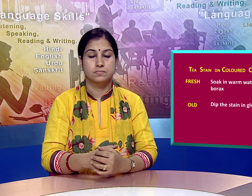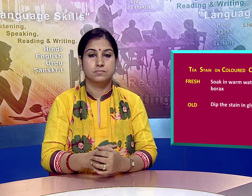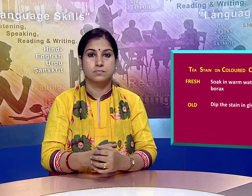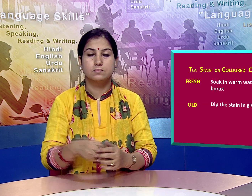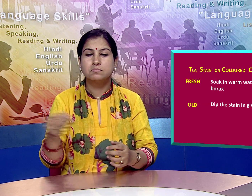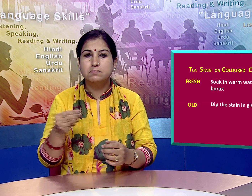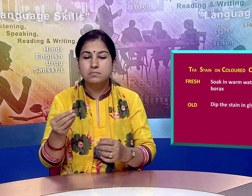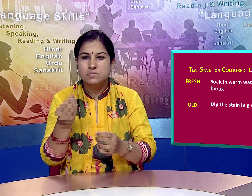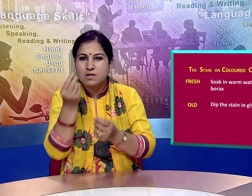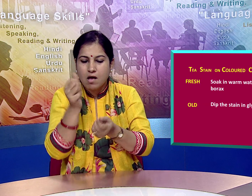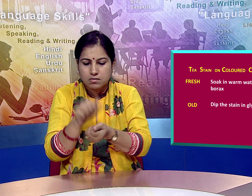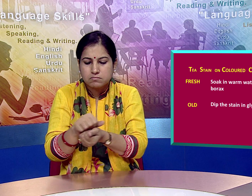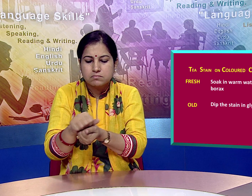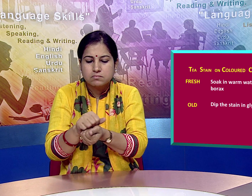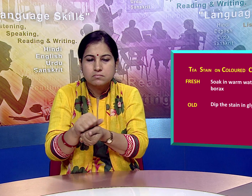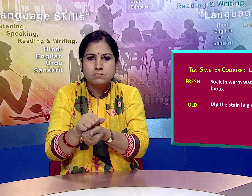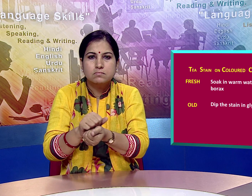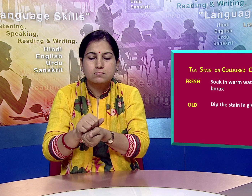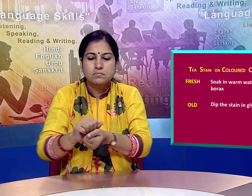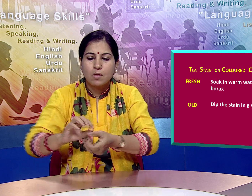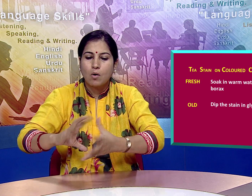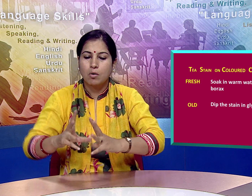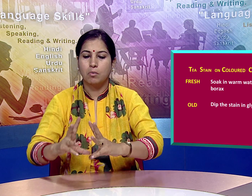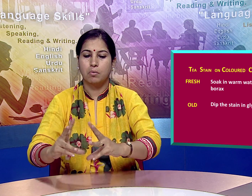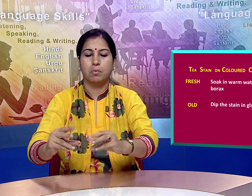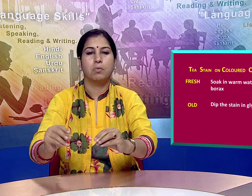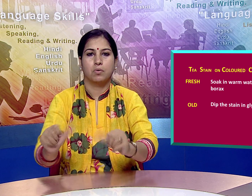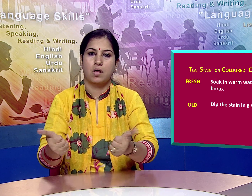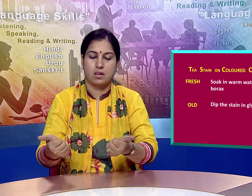With slight rubbing, stain will get removed.